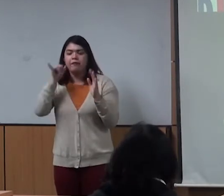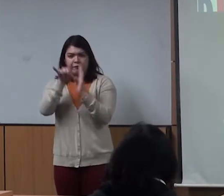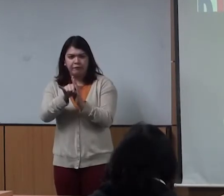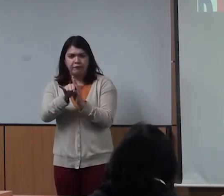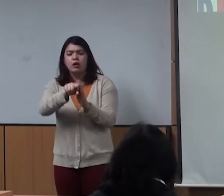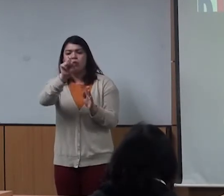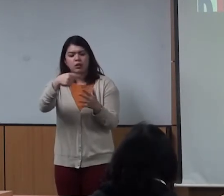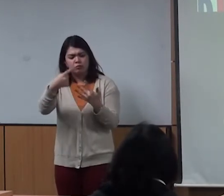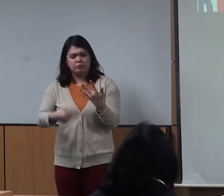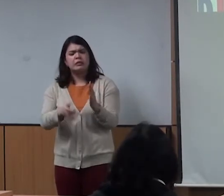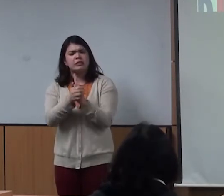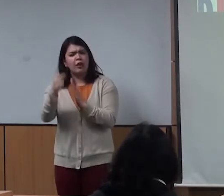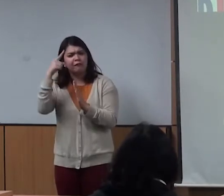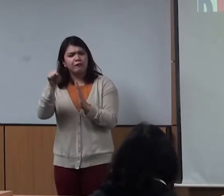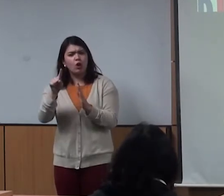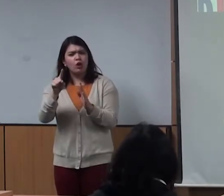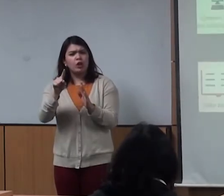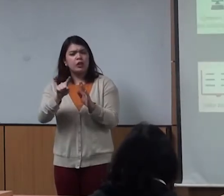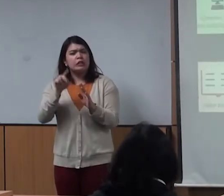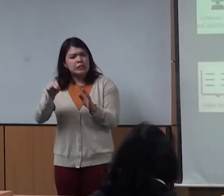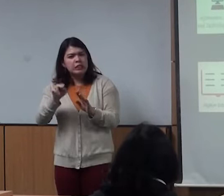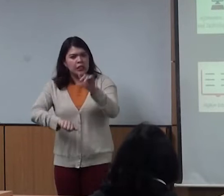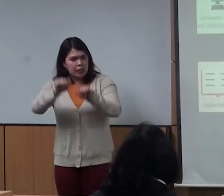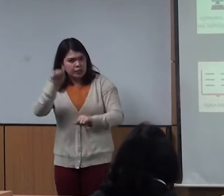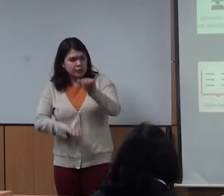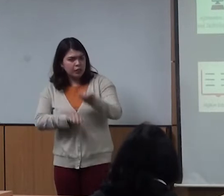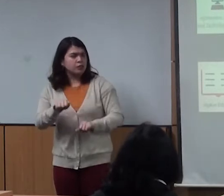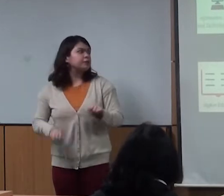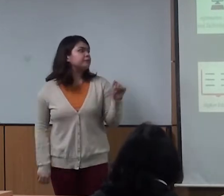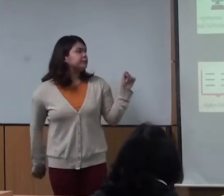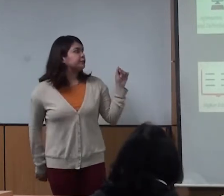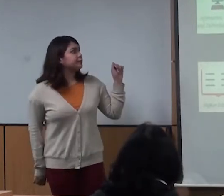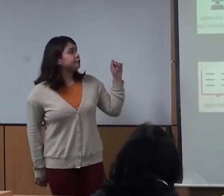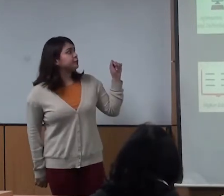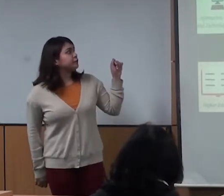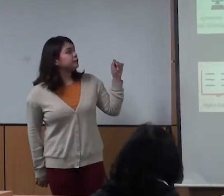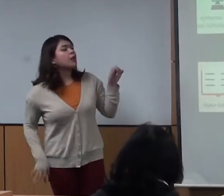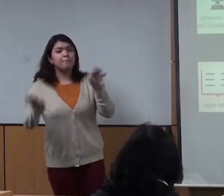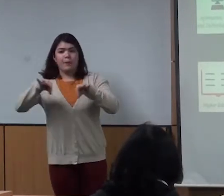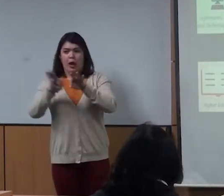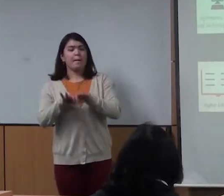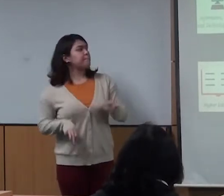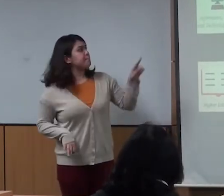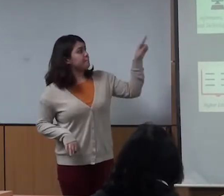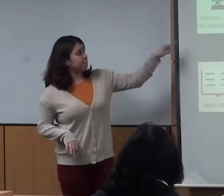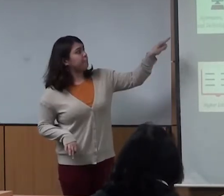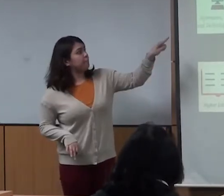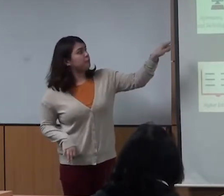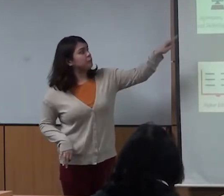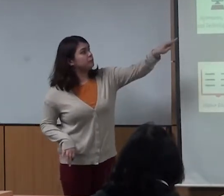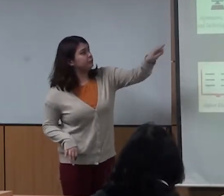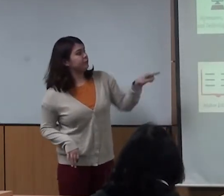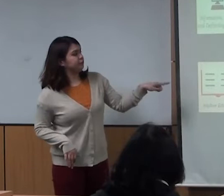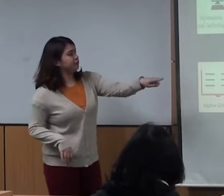the skills that needed to be assessed. So first, there's the information, media,